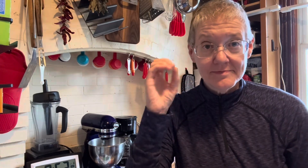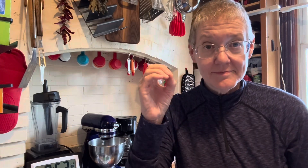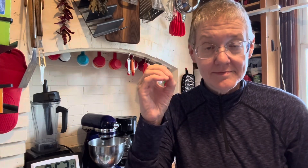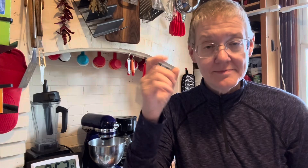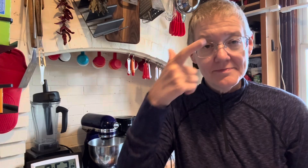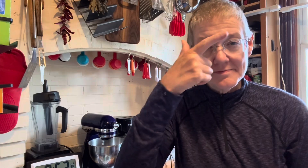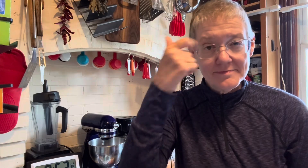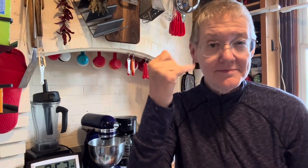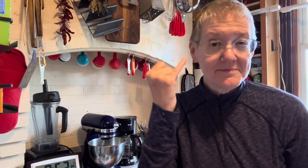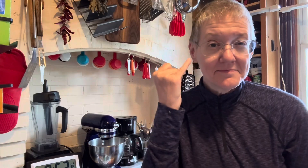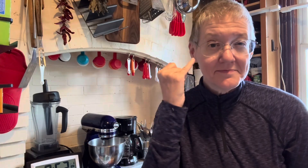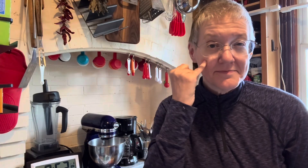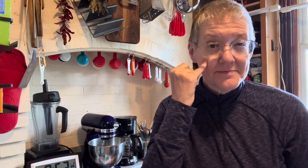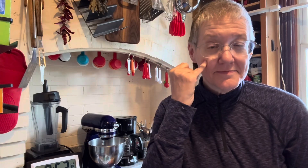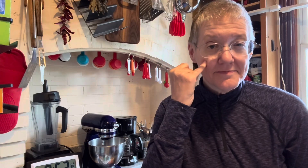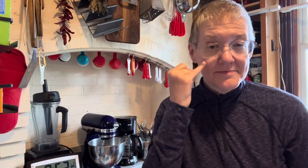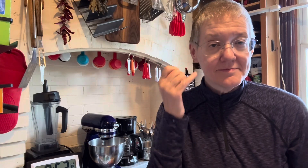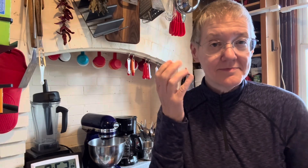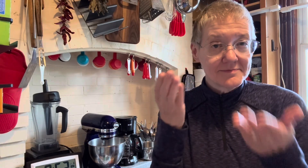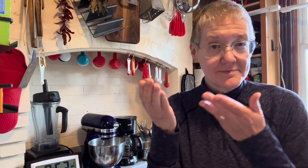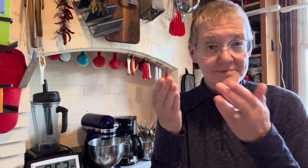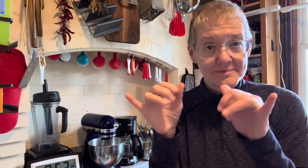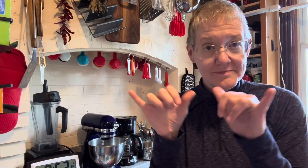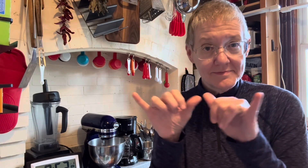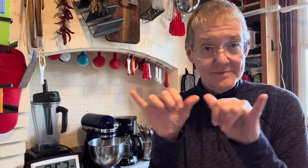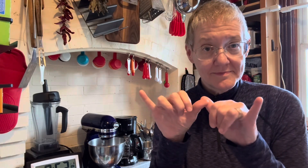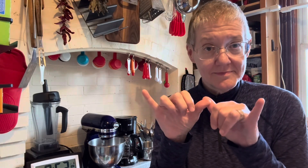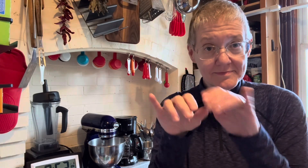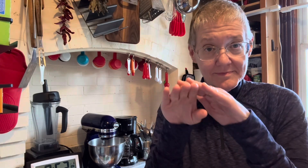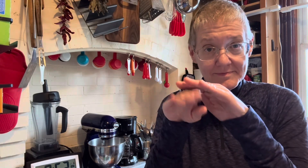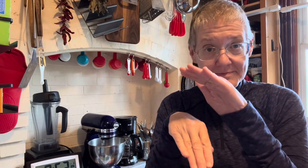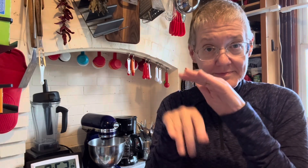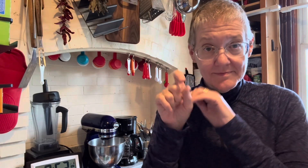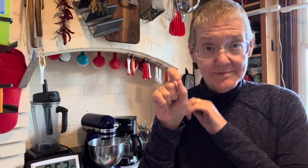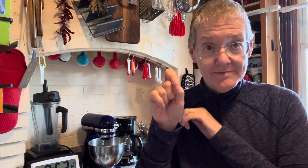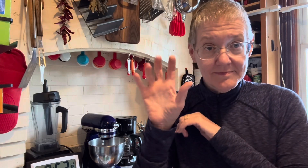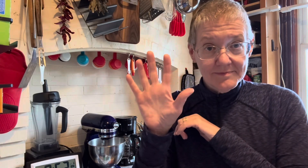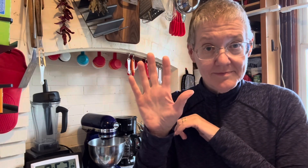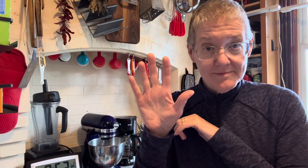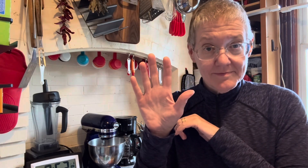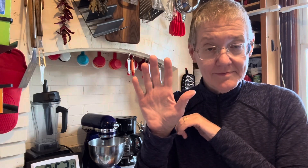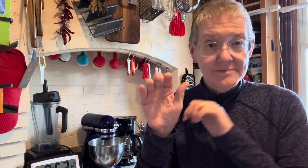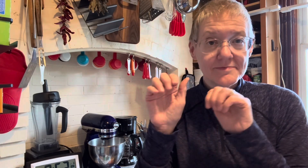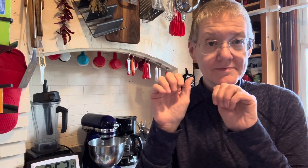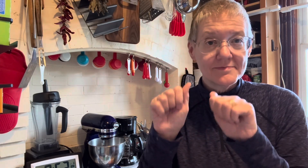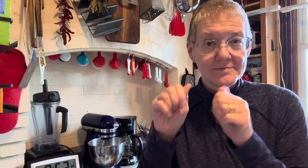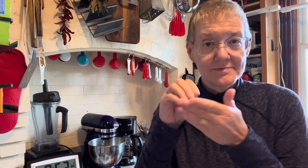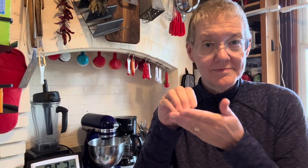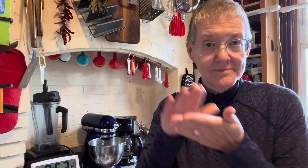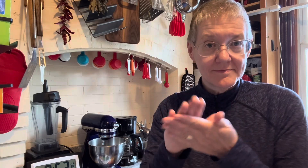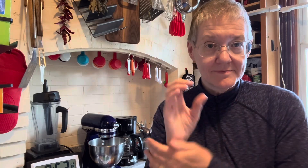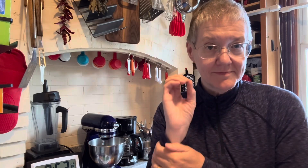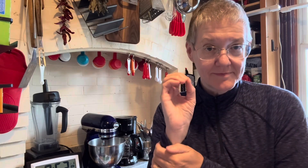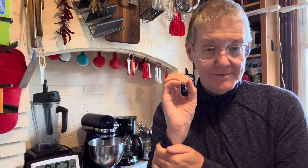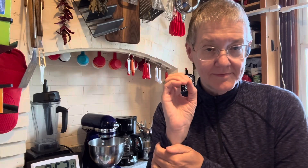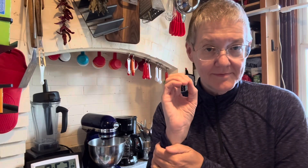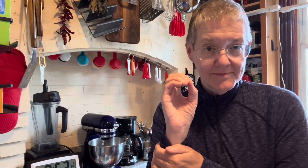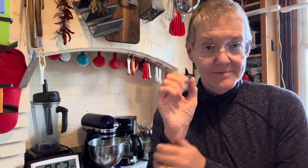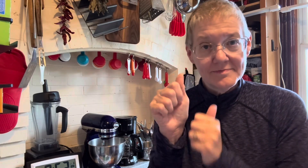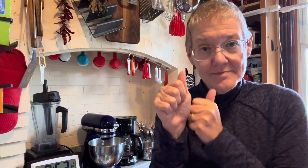Sometimes cheese says 0 carbs, because if the serving size is below 0.5 net carbs, they